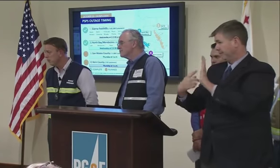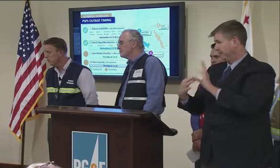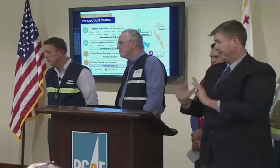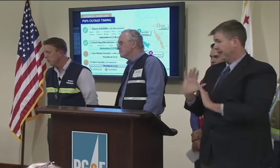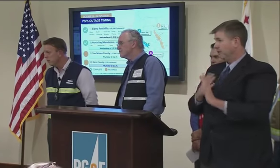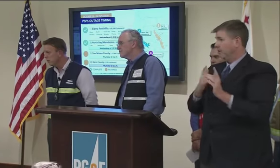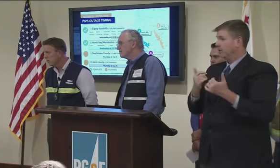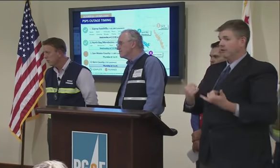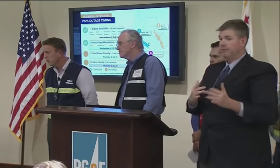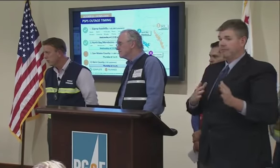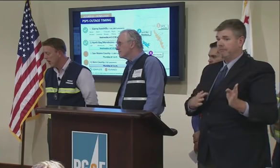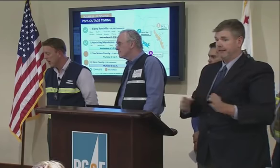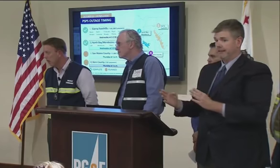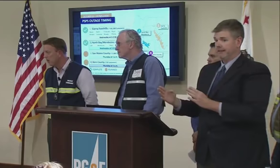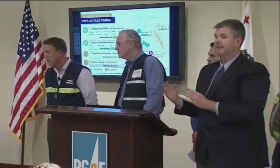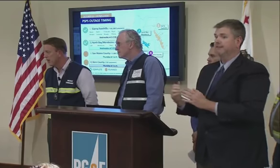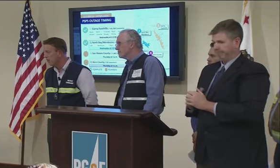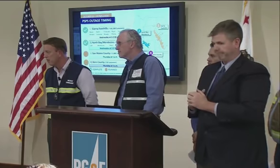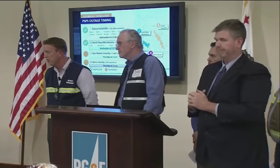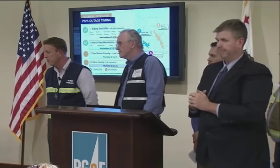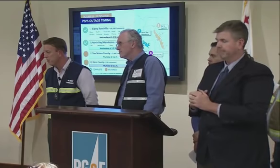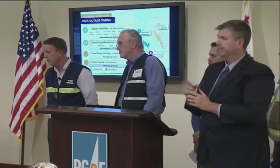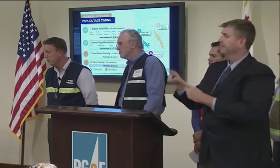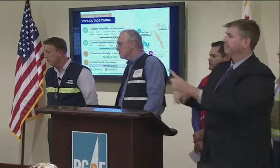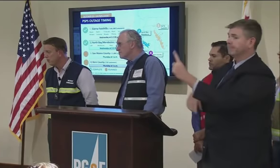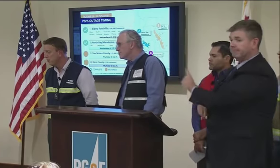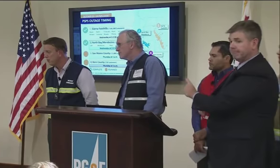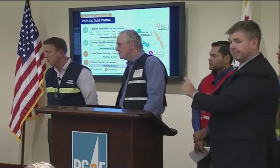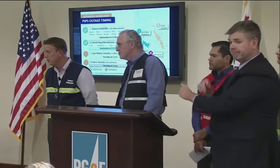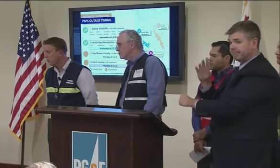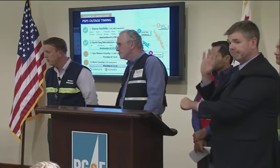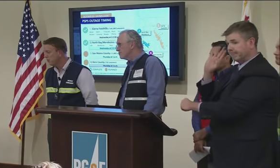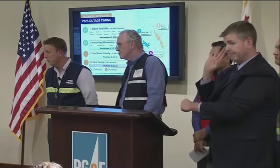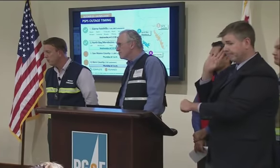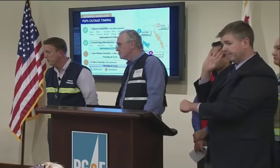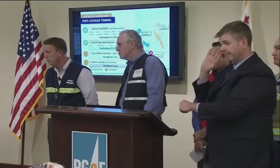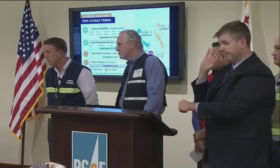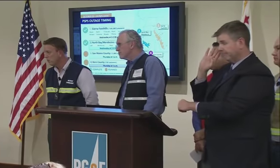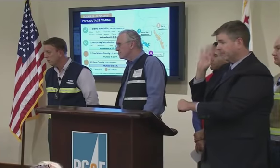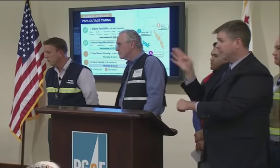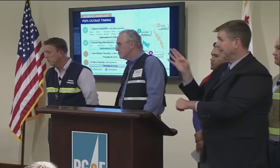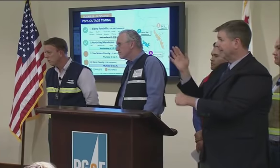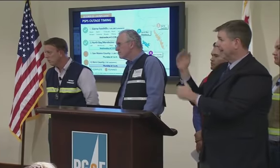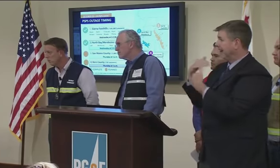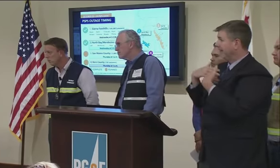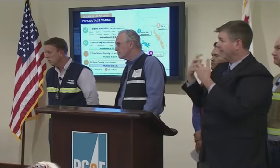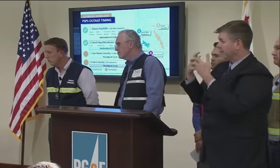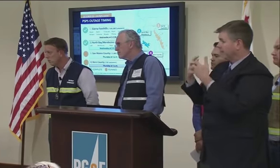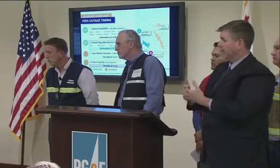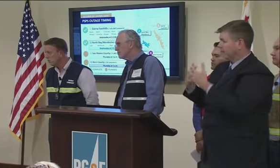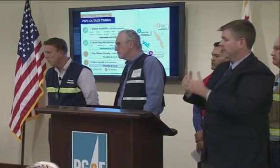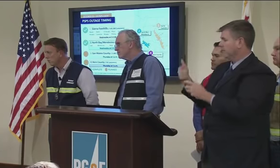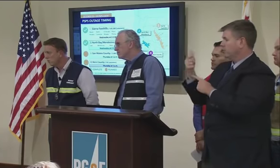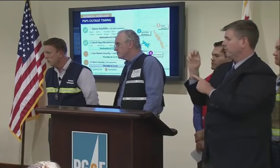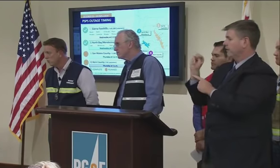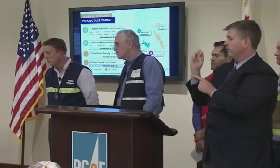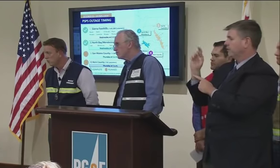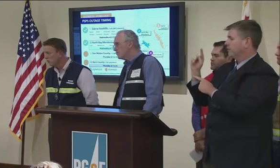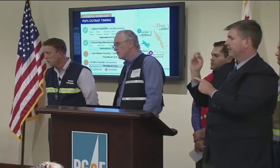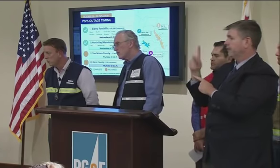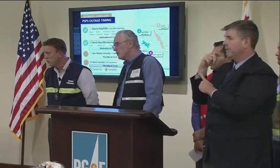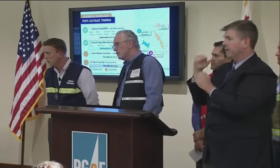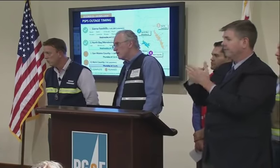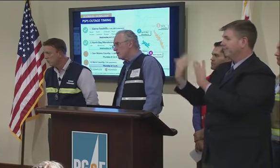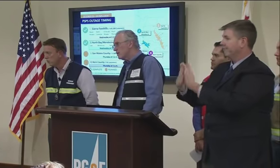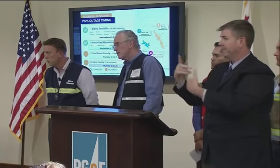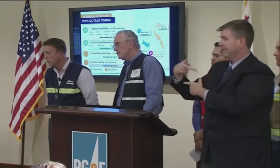place for the next PSPS? That is our intent. And can someone talk about the scope of what you're looking at over Sunday into next